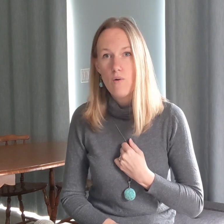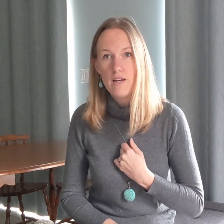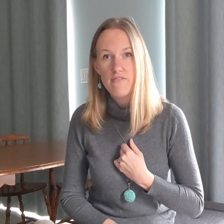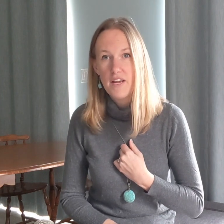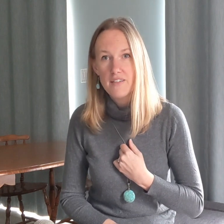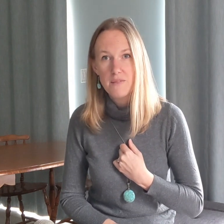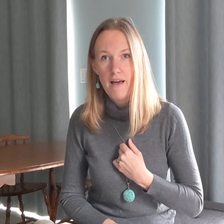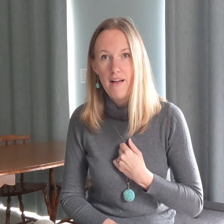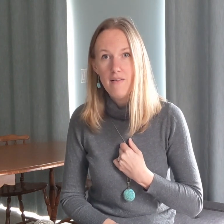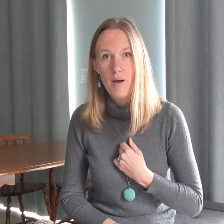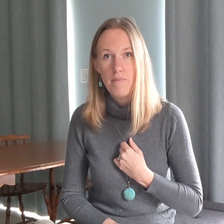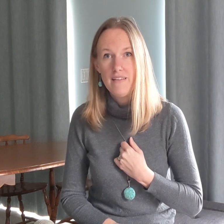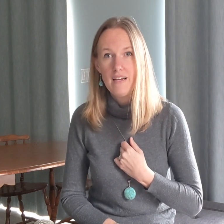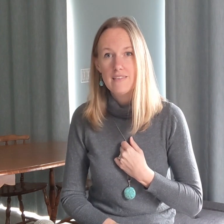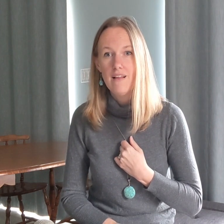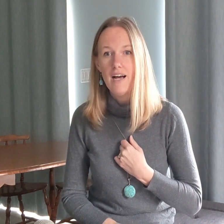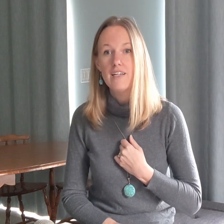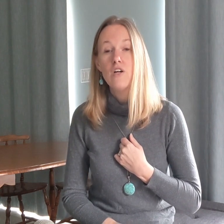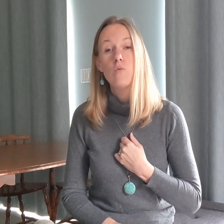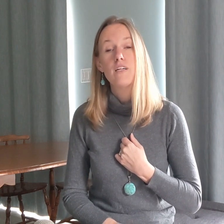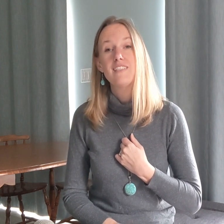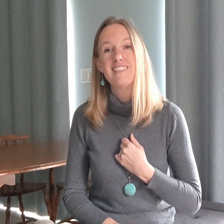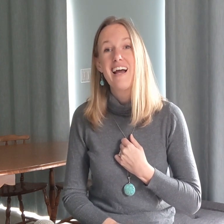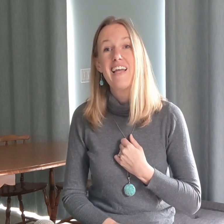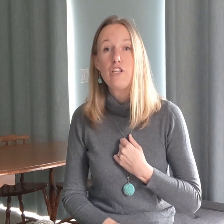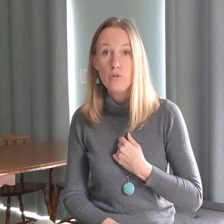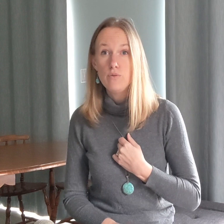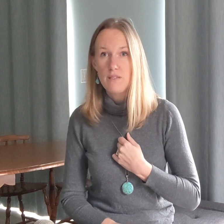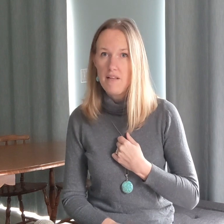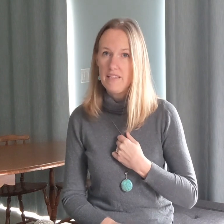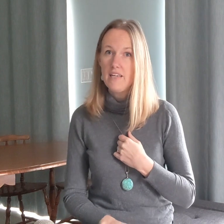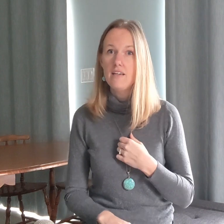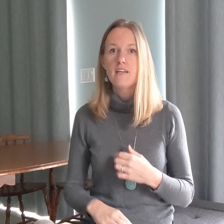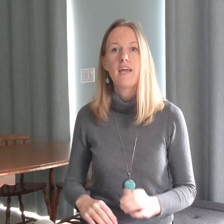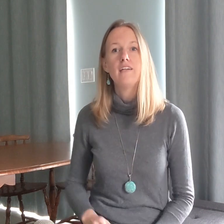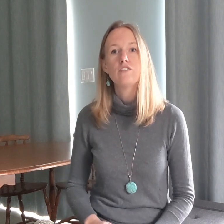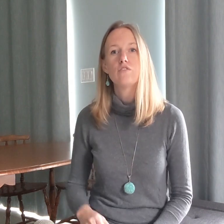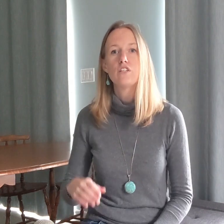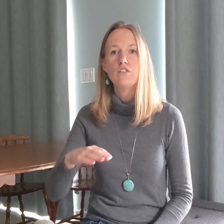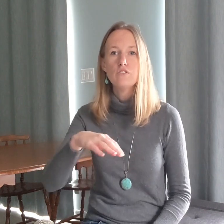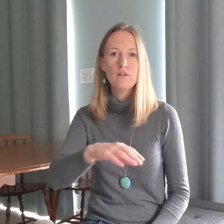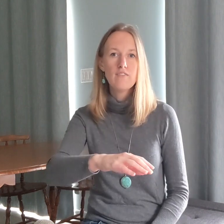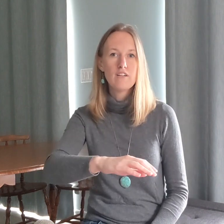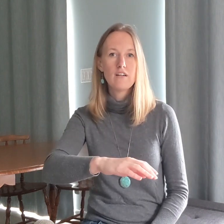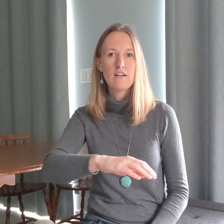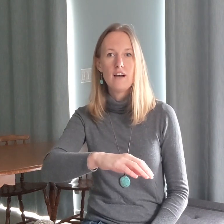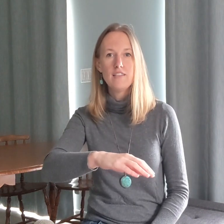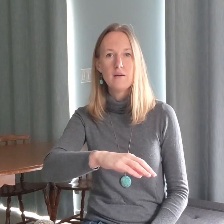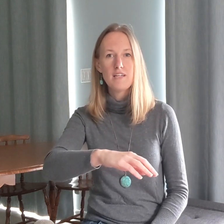want to fingerspell weapon that's a lot we're gonna say I use a melody. Okay so for use you have your non-dominant